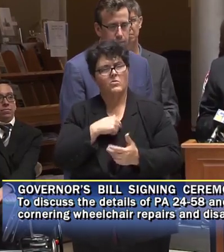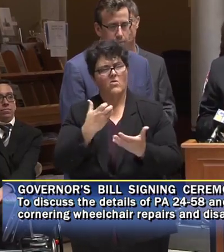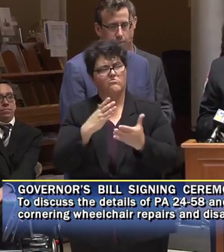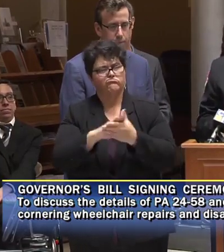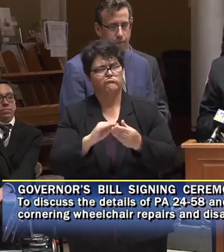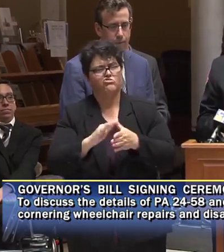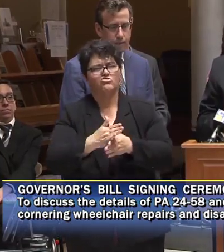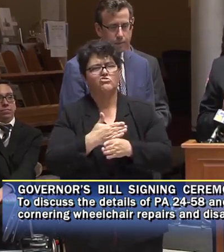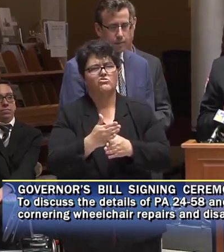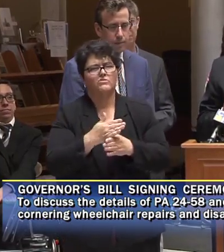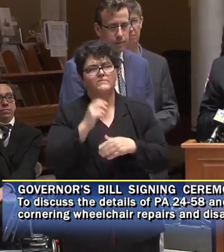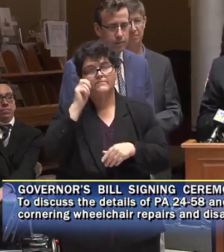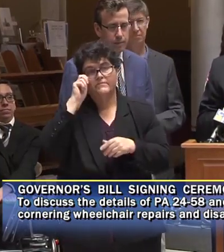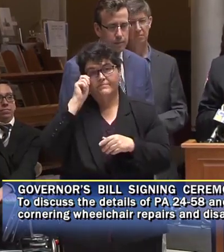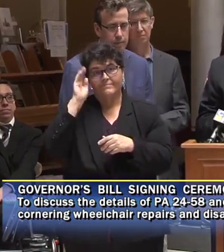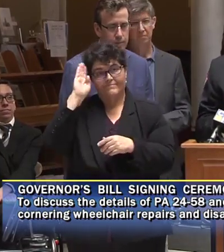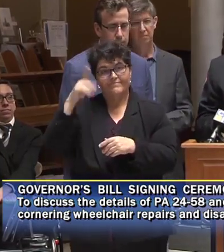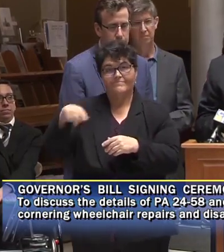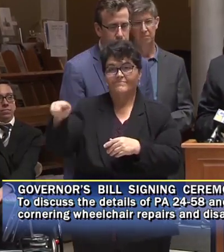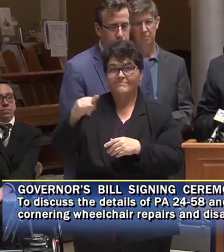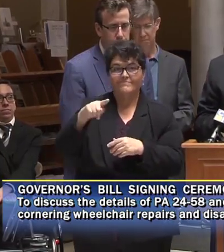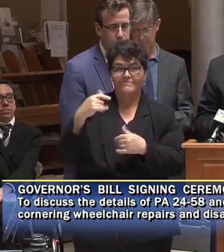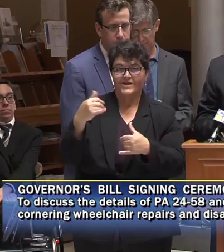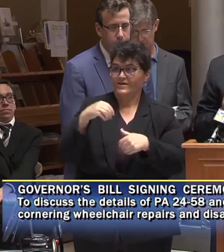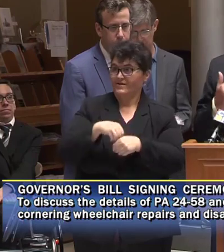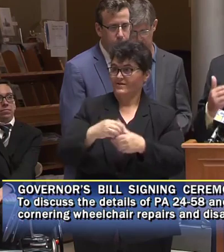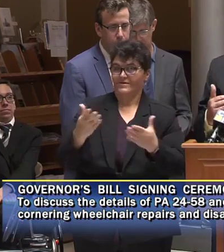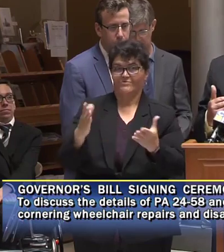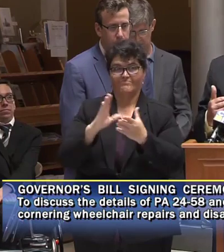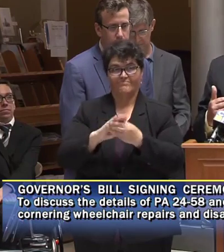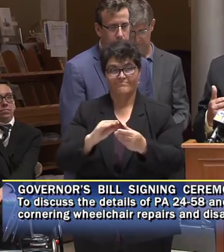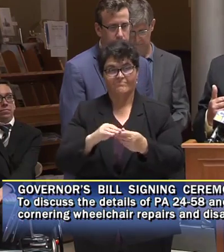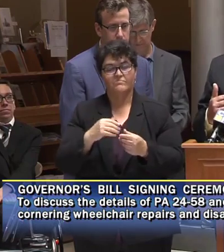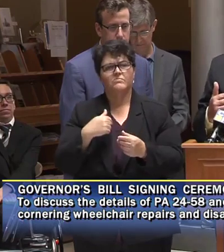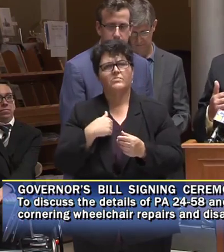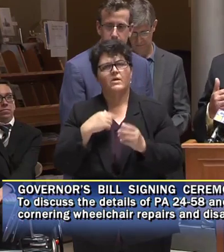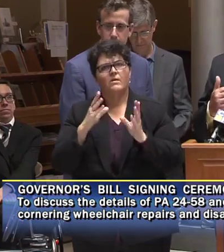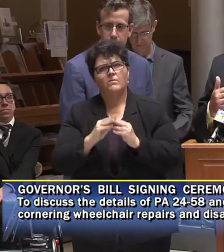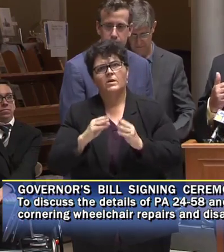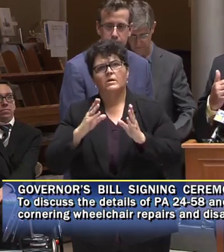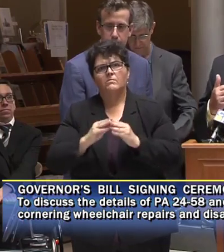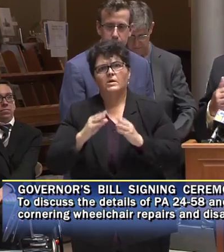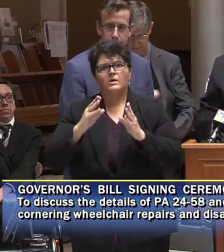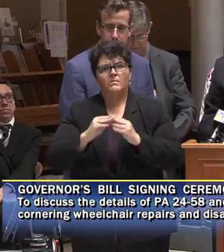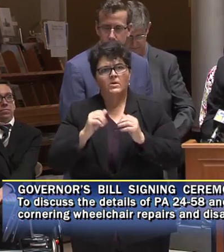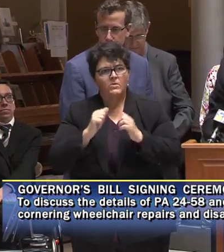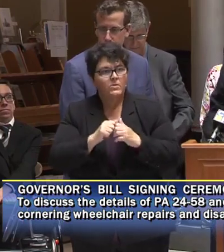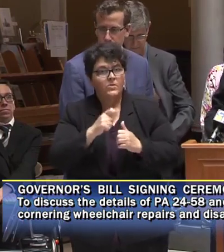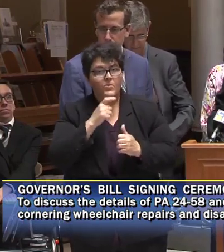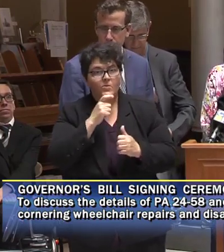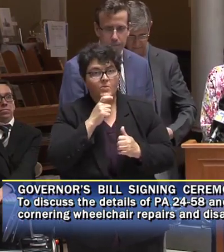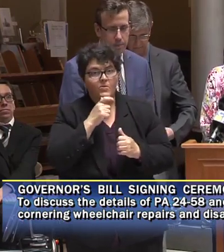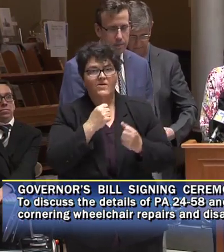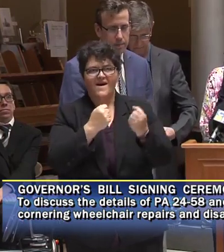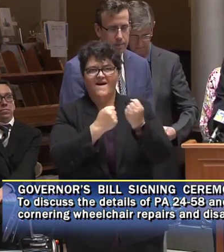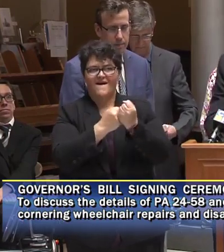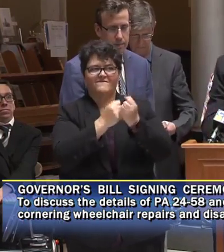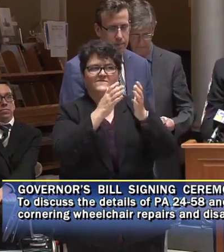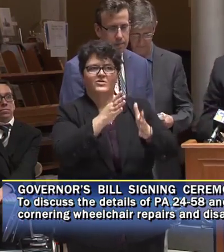this building. We had so many meetings on this. We met with the advocates. We met with